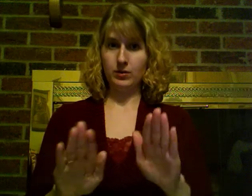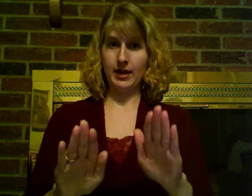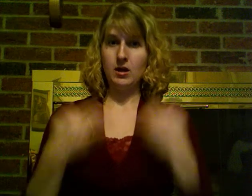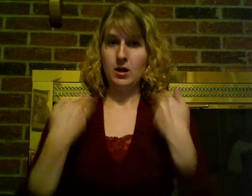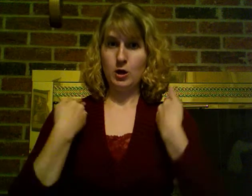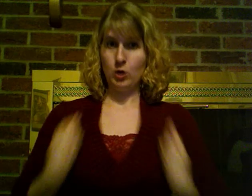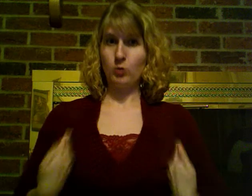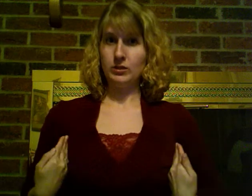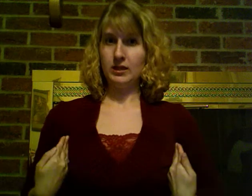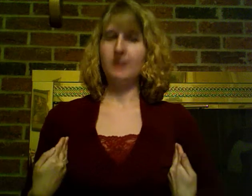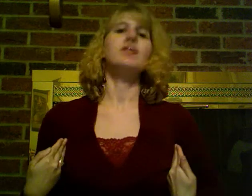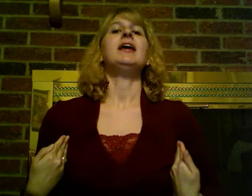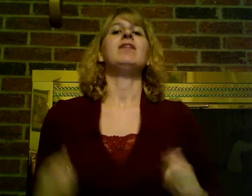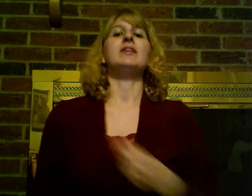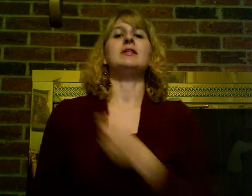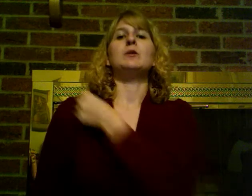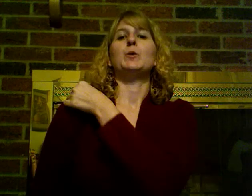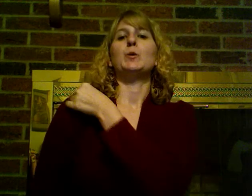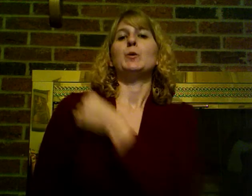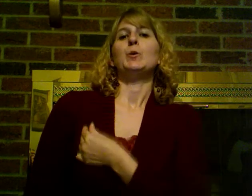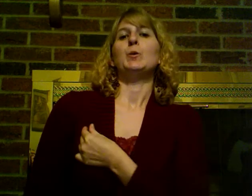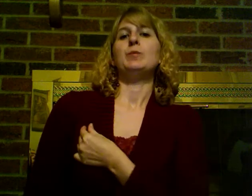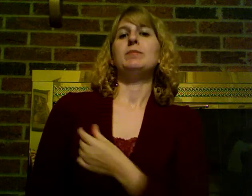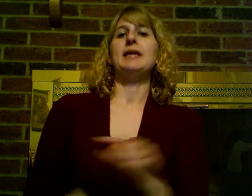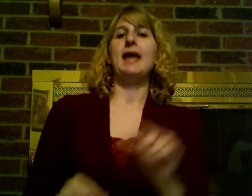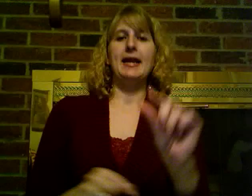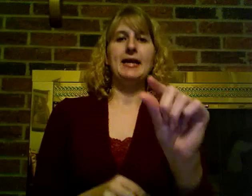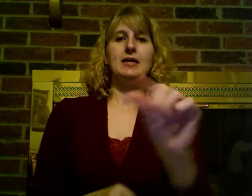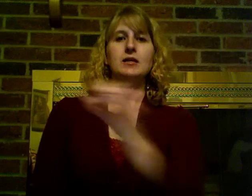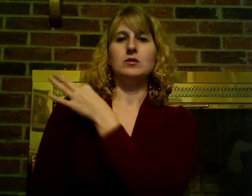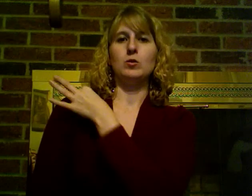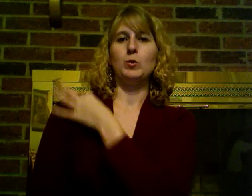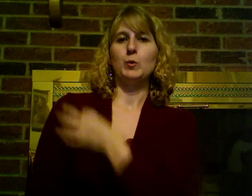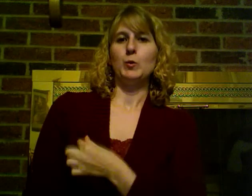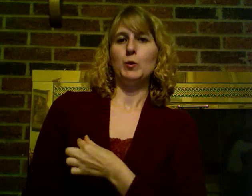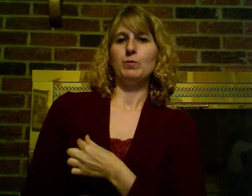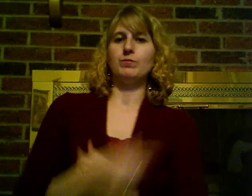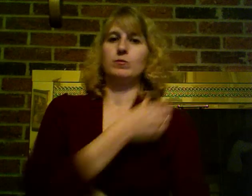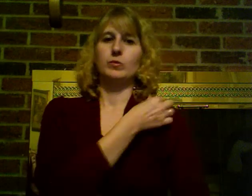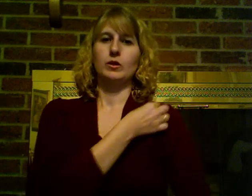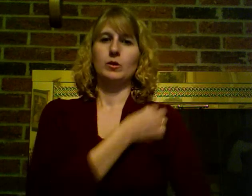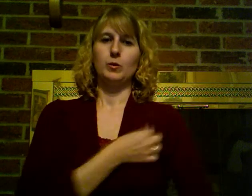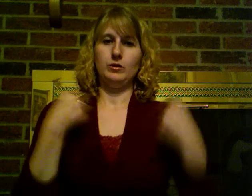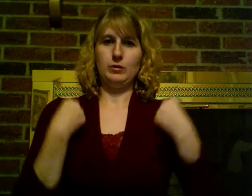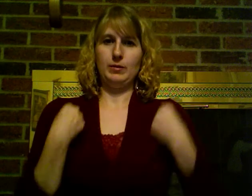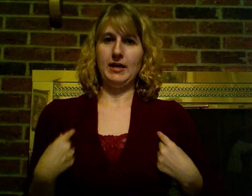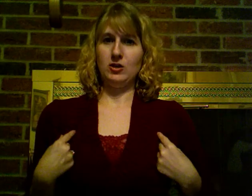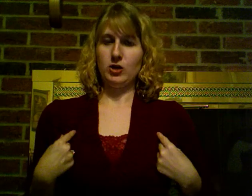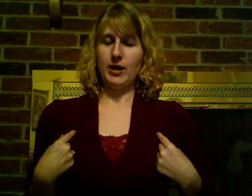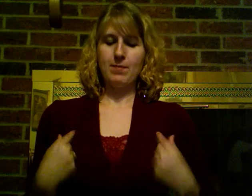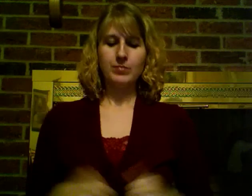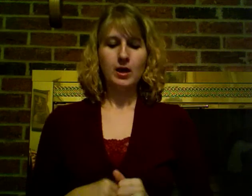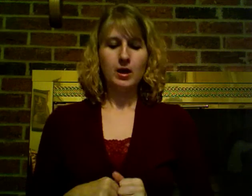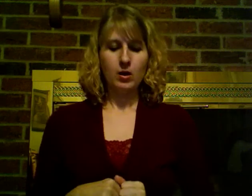again, no sleeve, if it's spaghetti, so spaghetti strap,